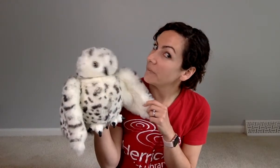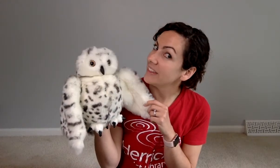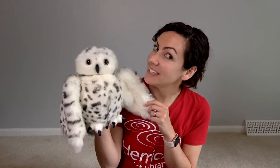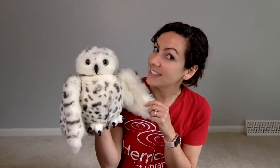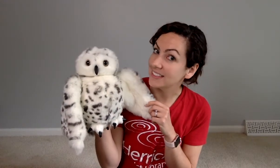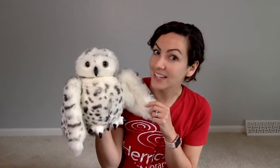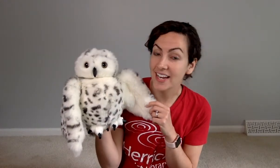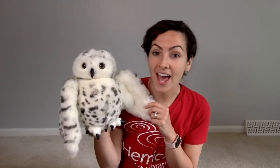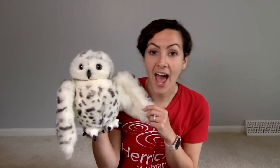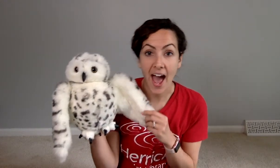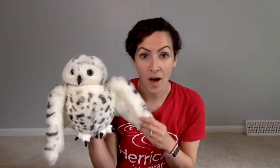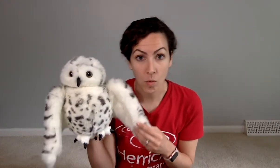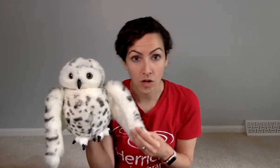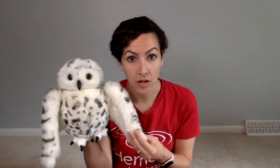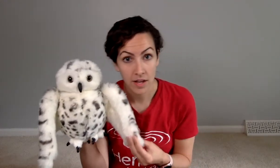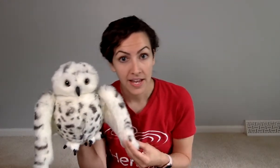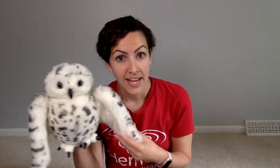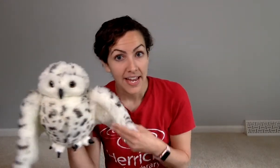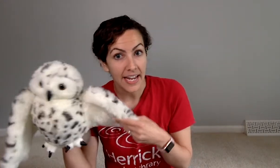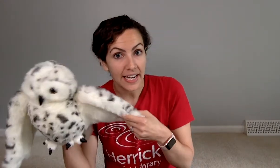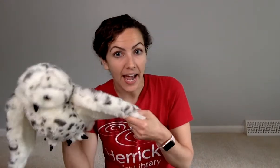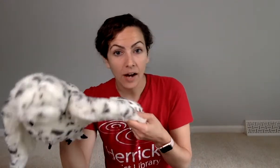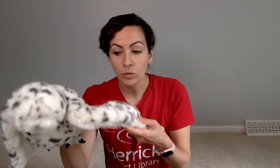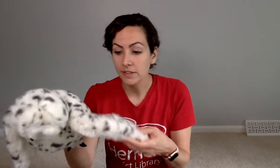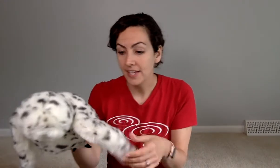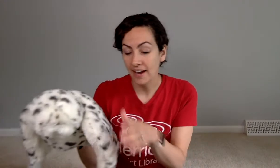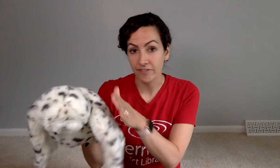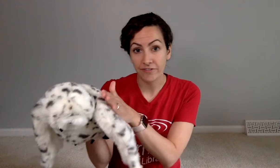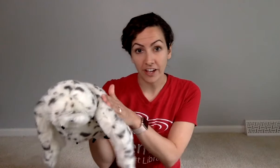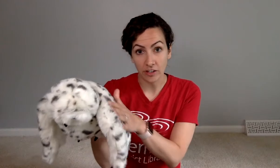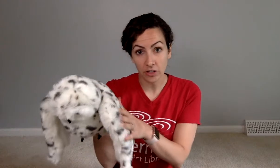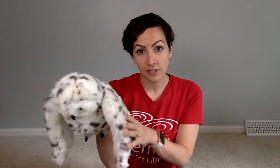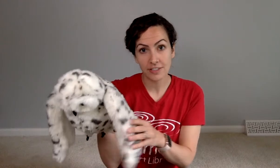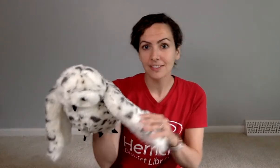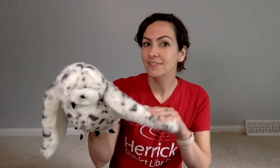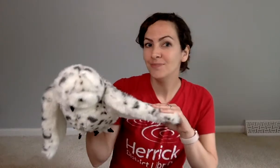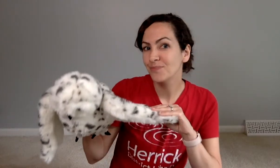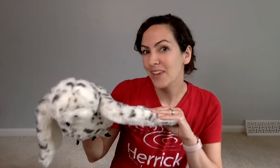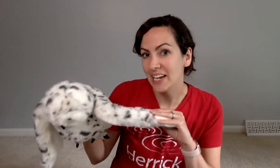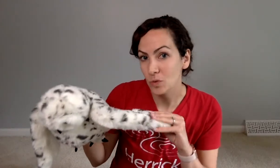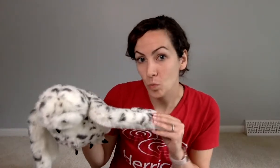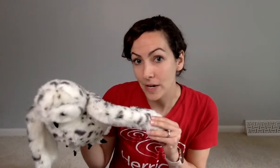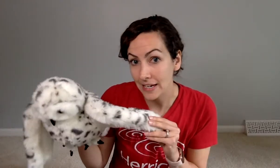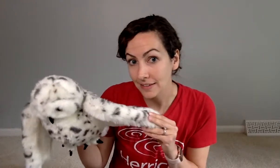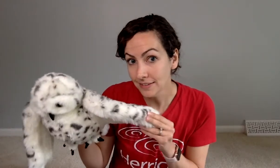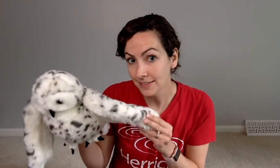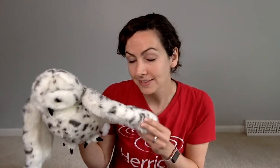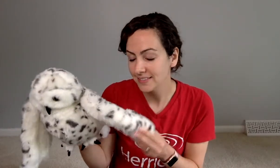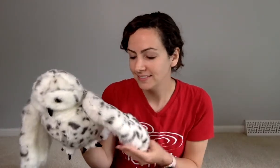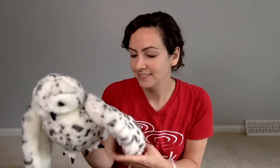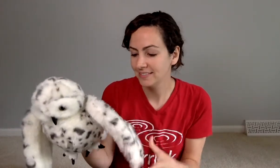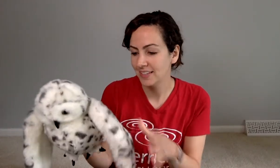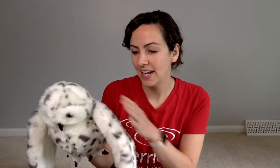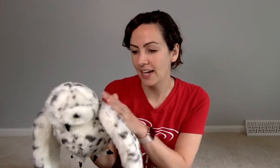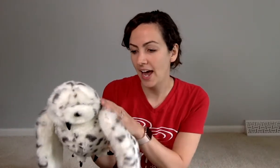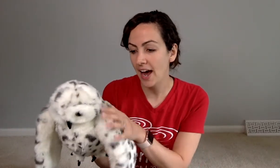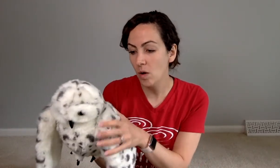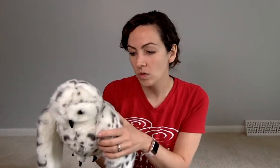This is an owl. And owls have feathers and wings. And